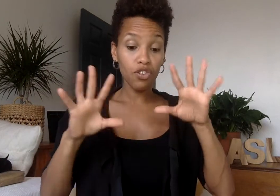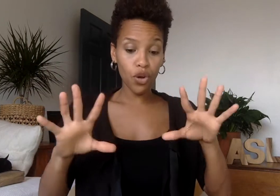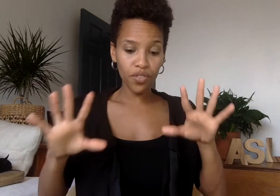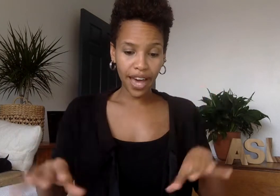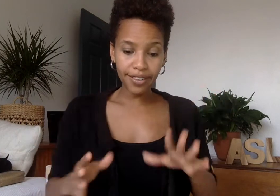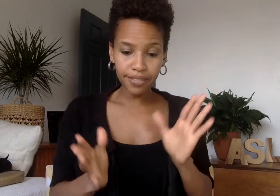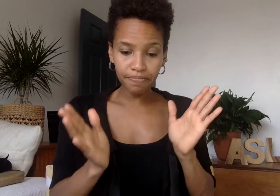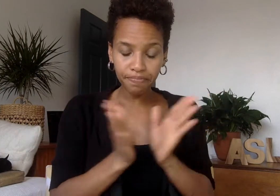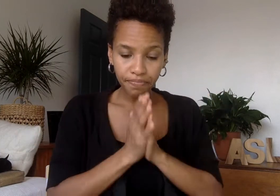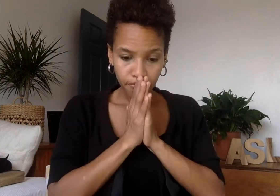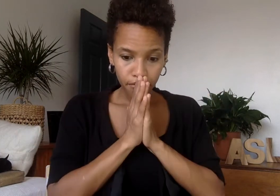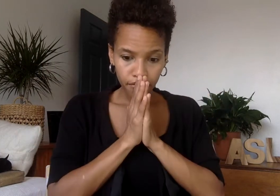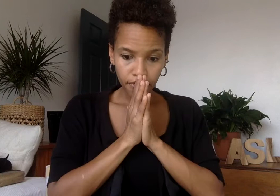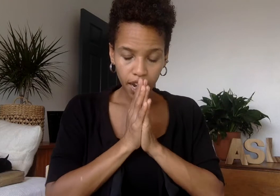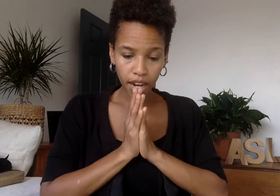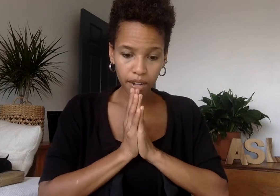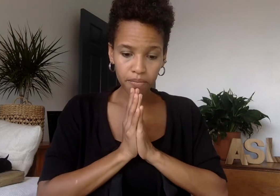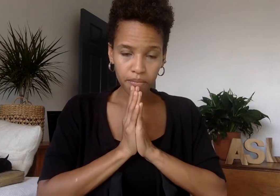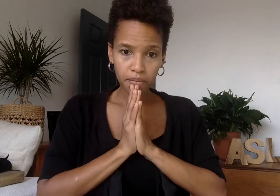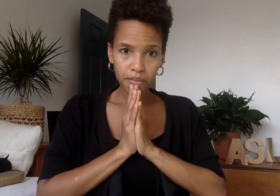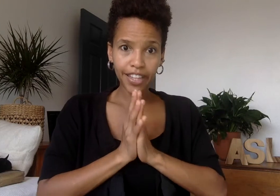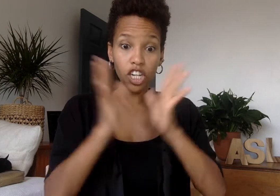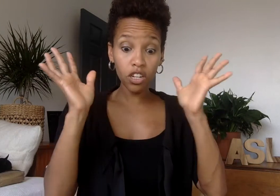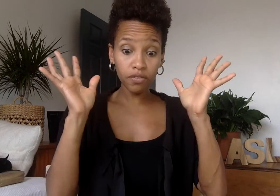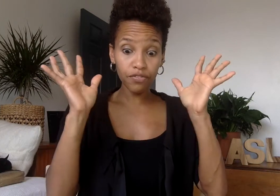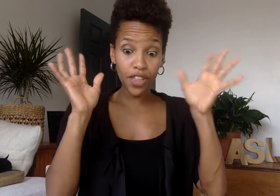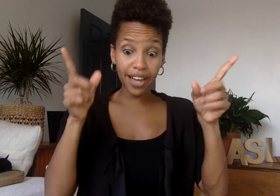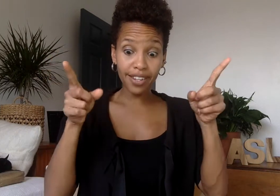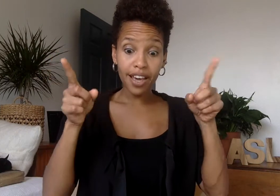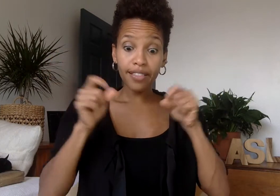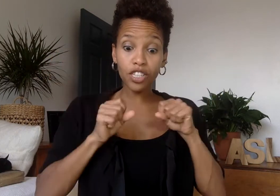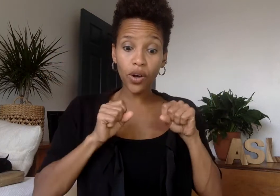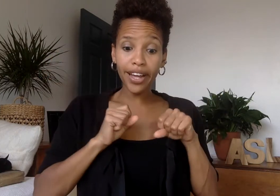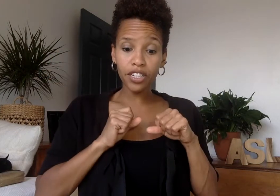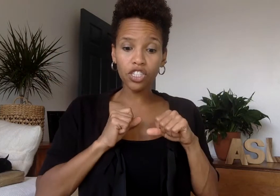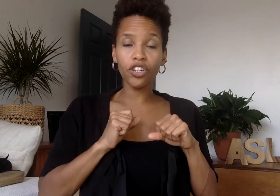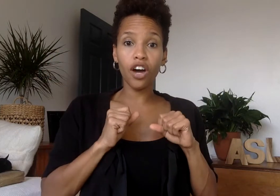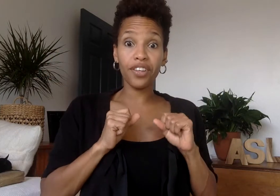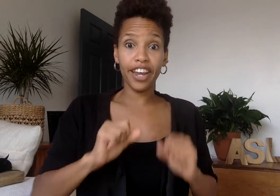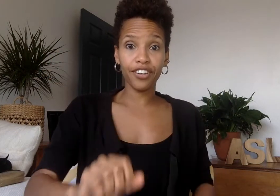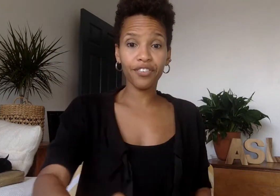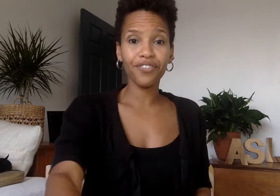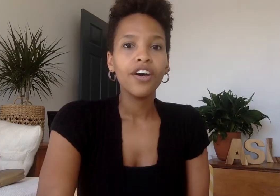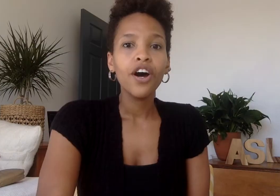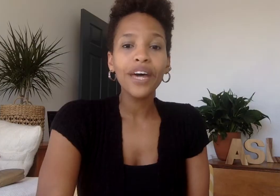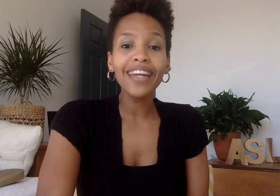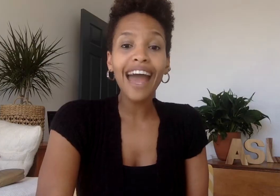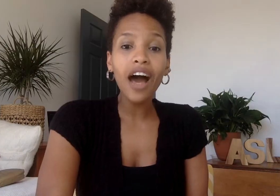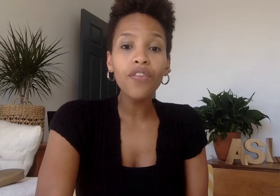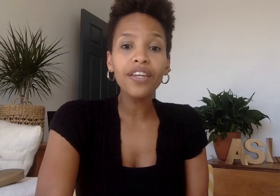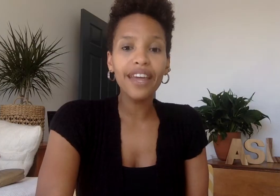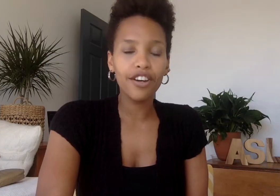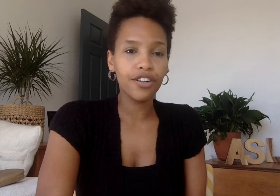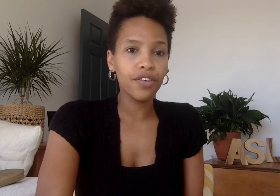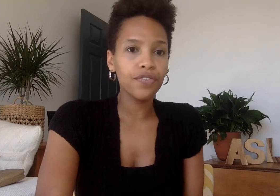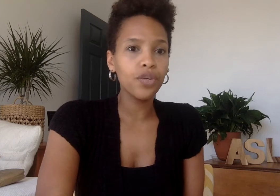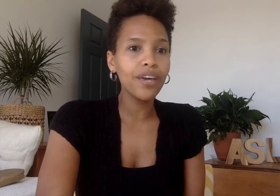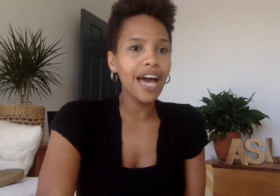note that. And that's all for that. Let's go ahead and start on the narrative. Okay, now the narrative. So we